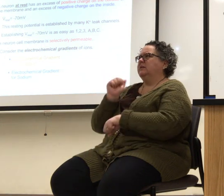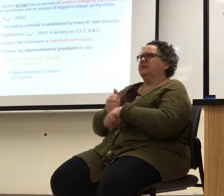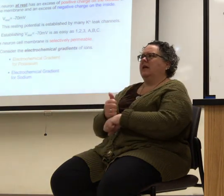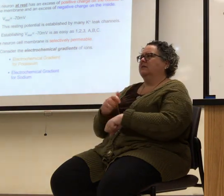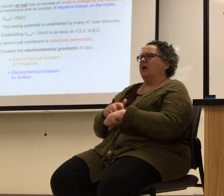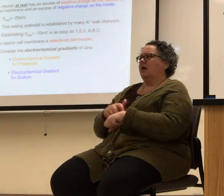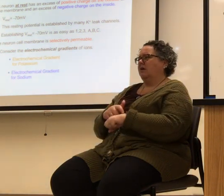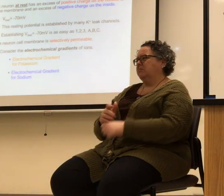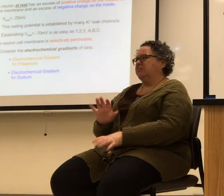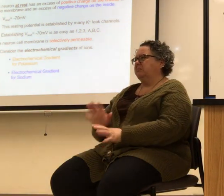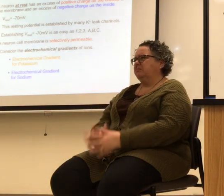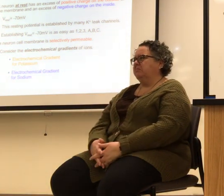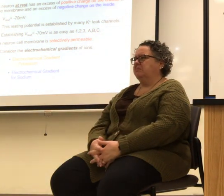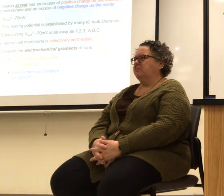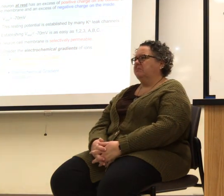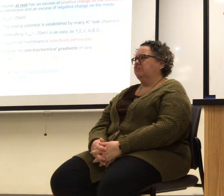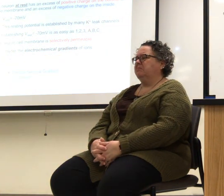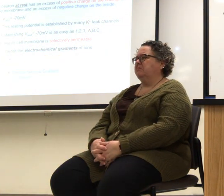Point number